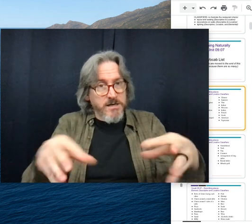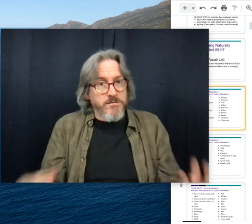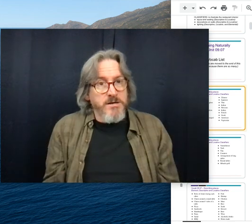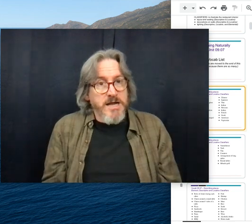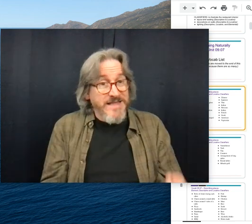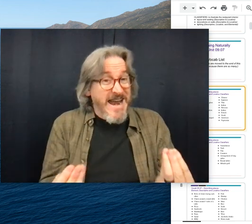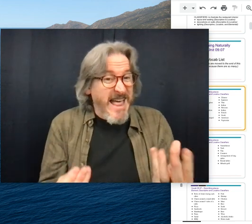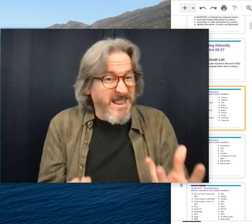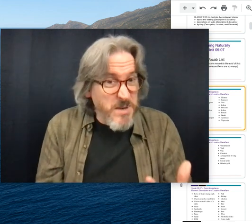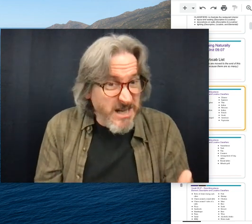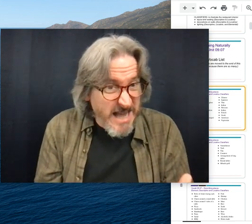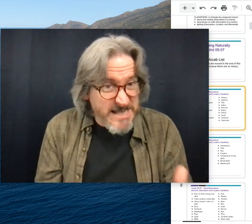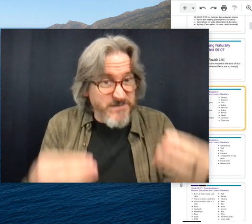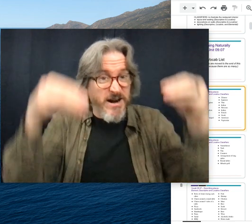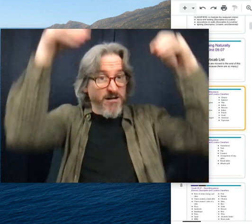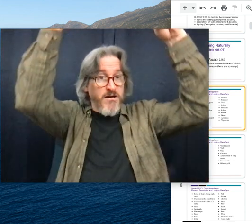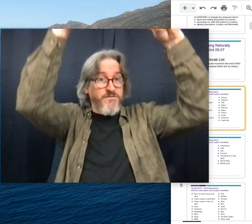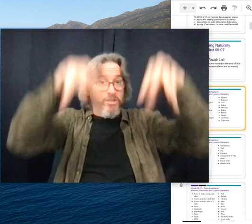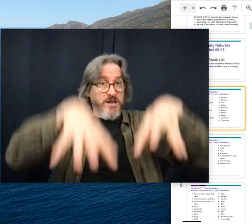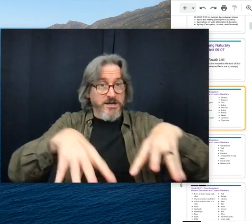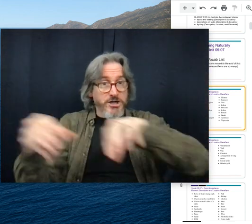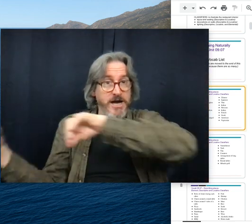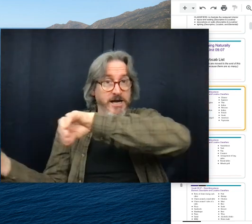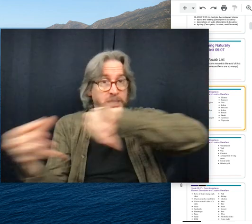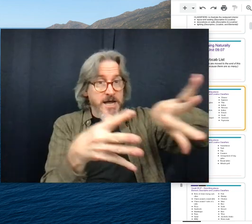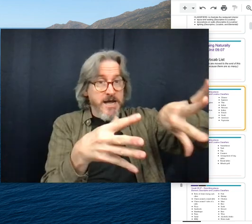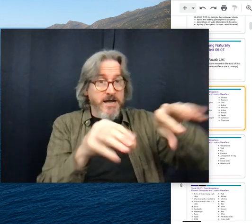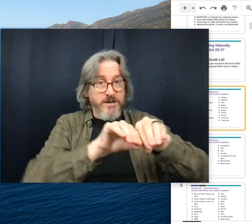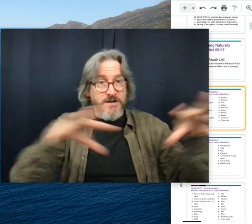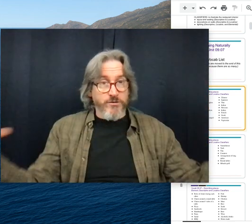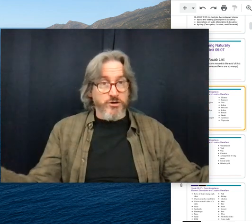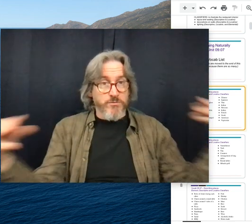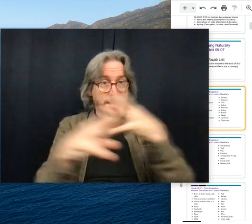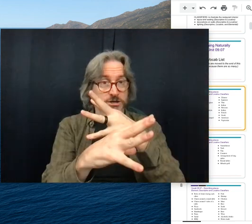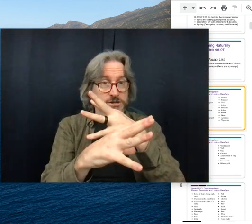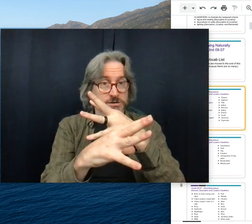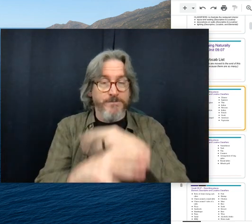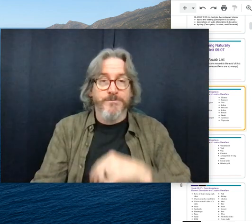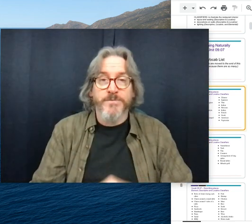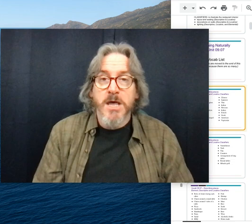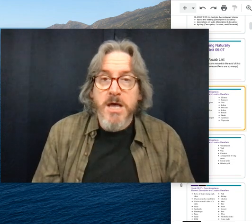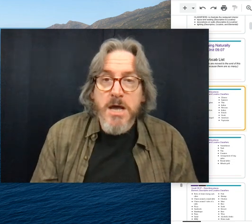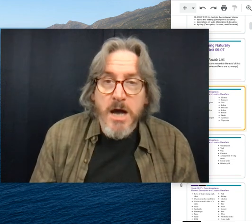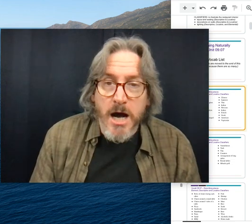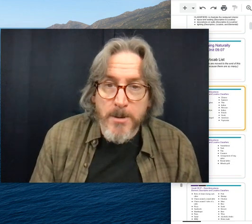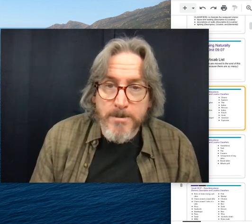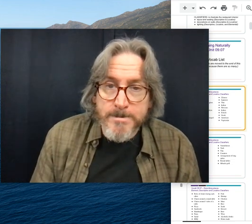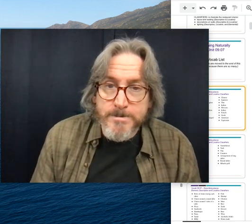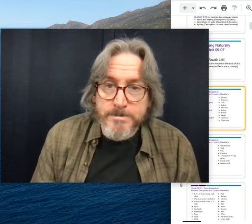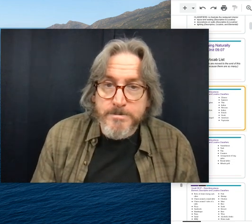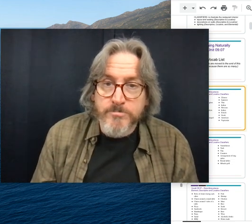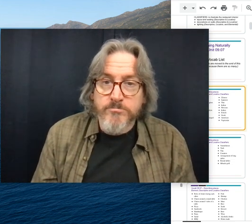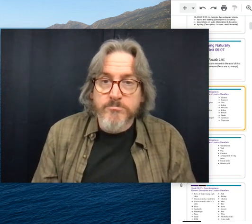is that element classifier of the light shining in the different directions, right?